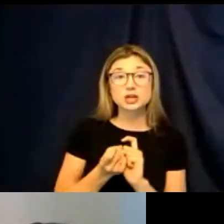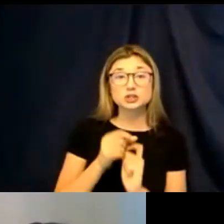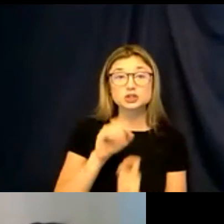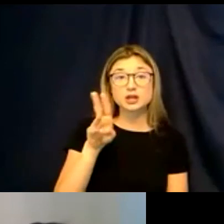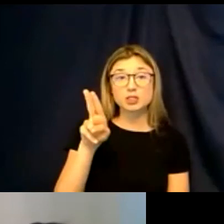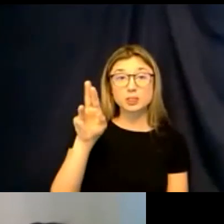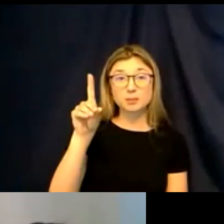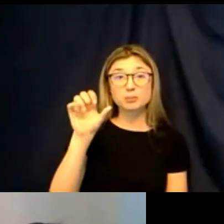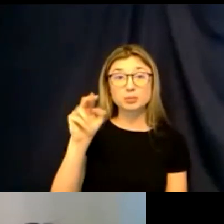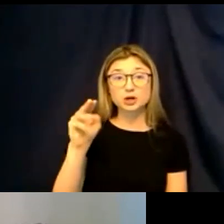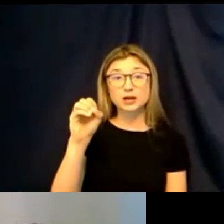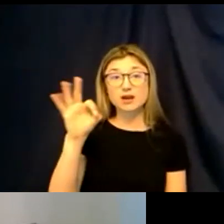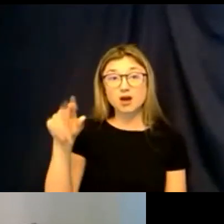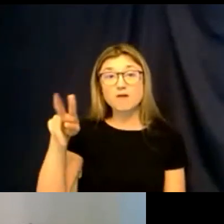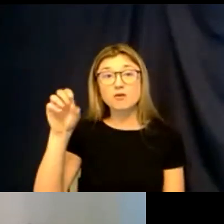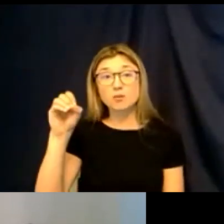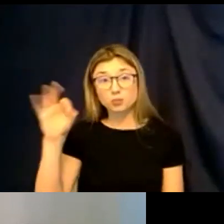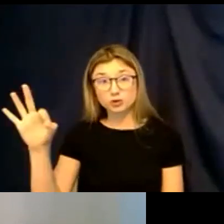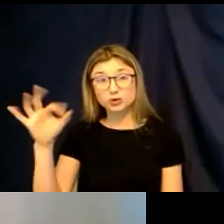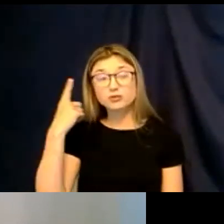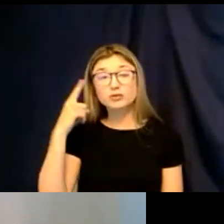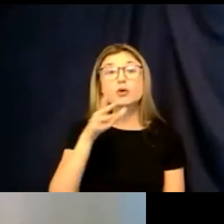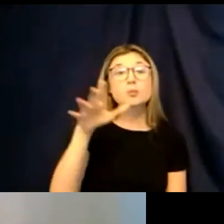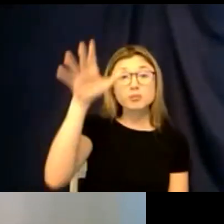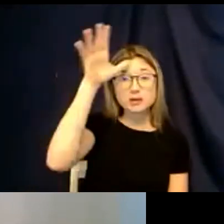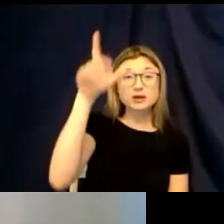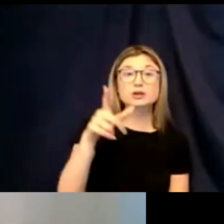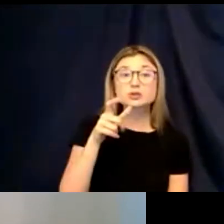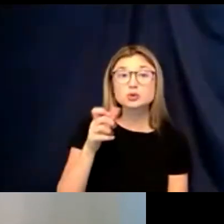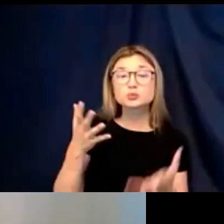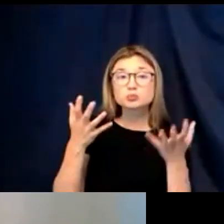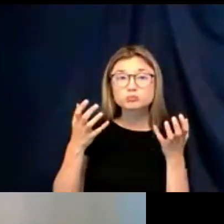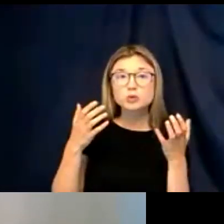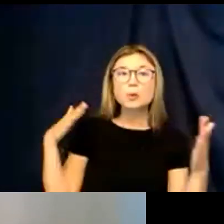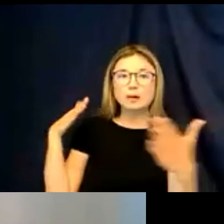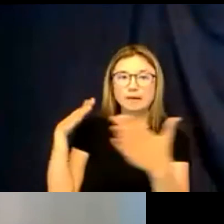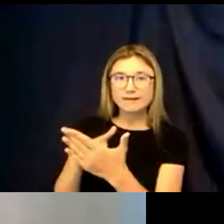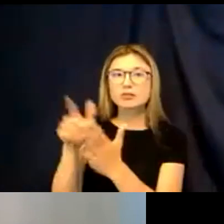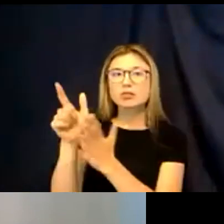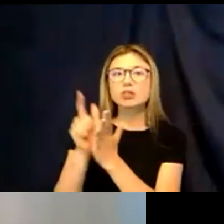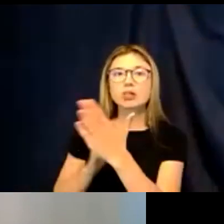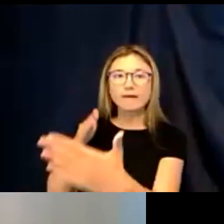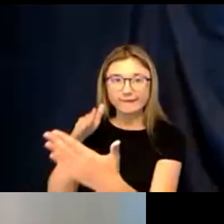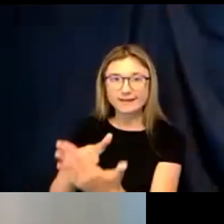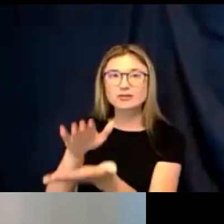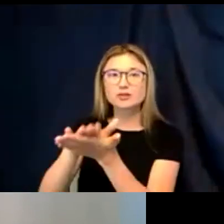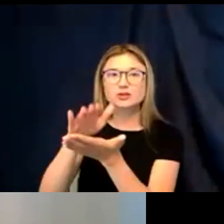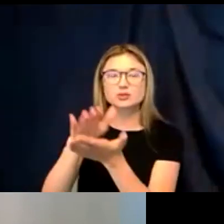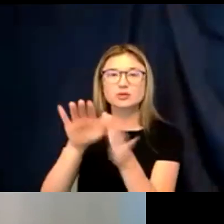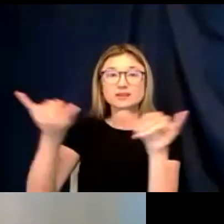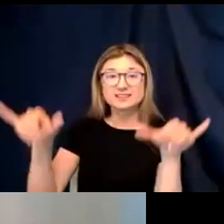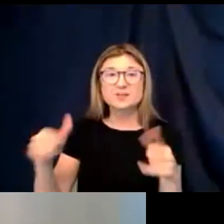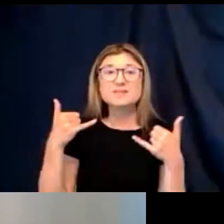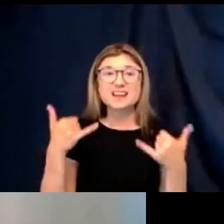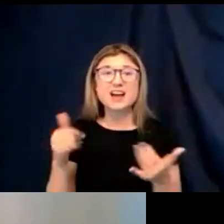for parents that pursue litigation against school systems, and making the school system actually have to provide the burden of proof, saying that they're